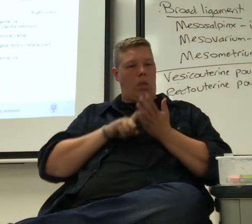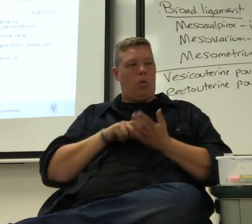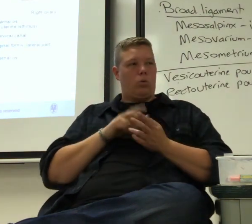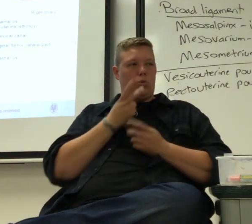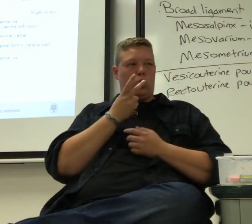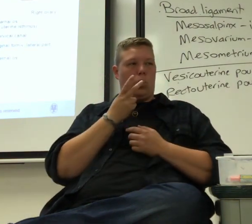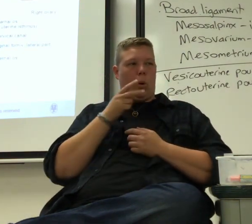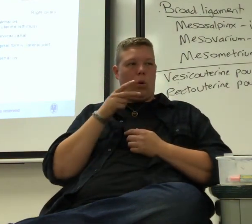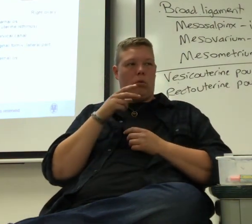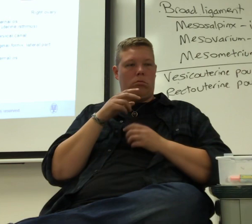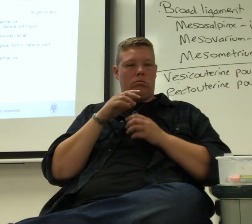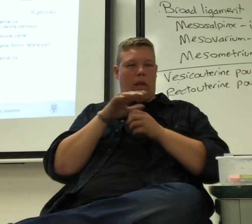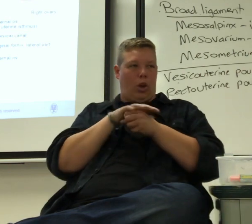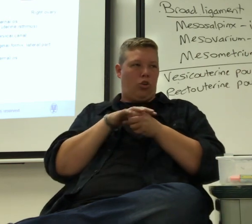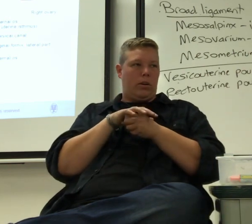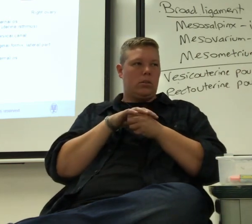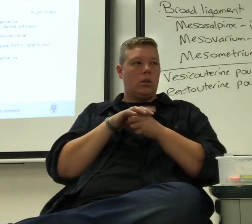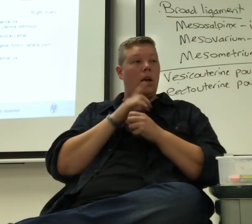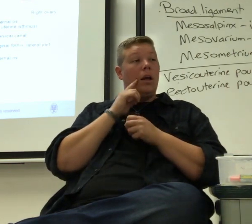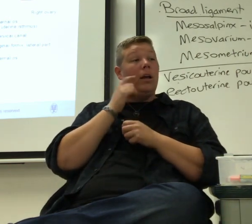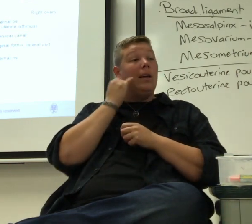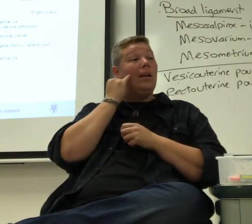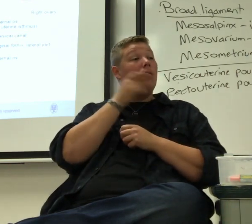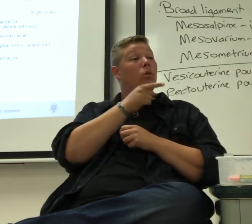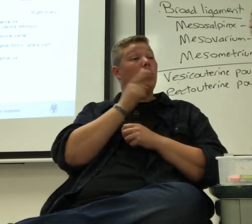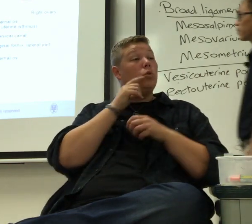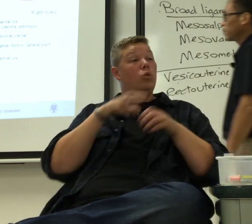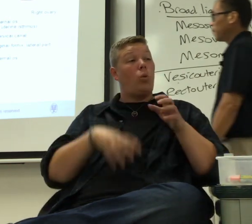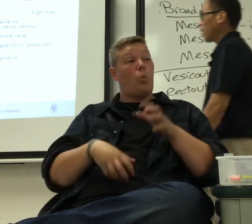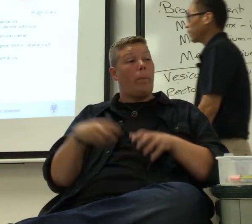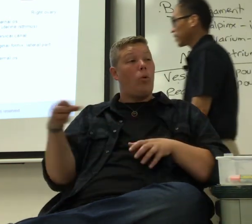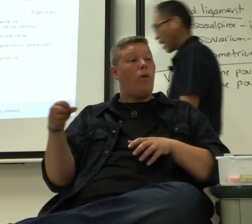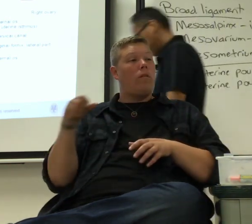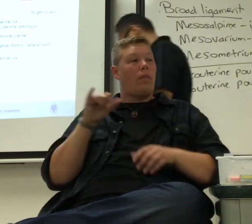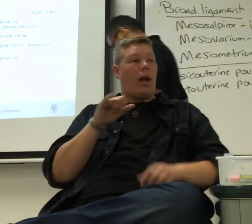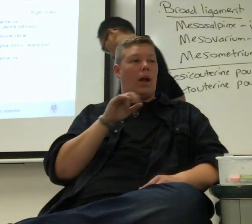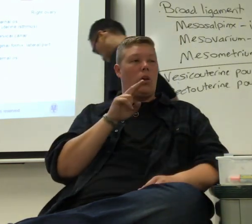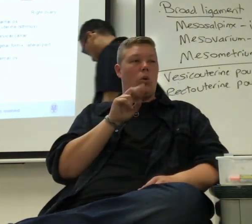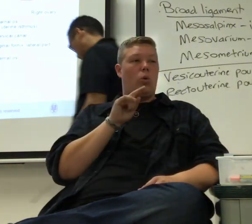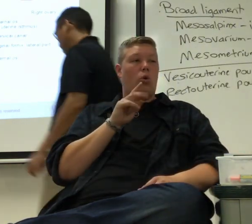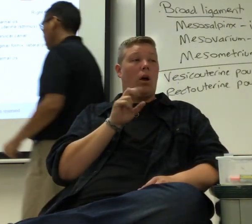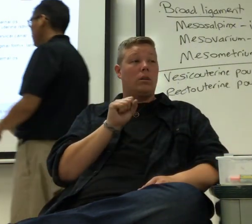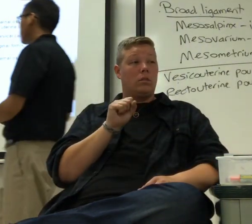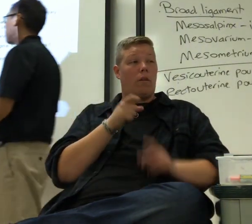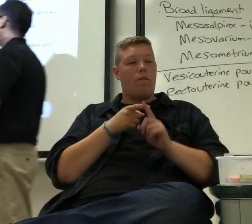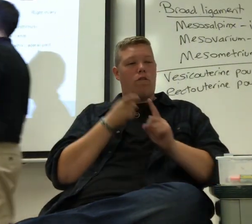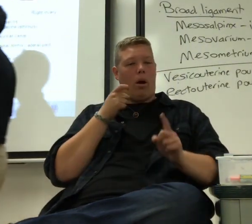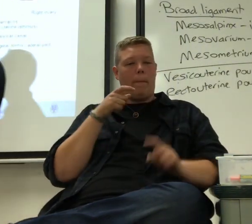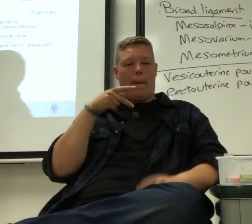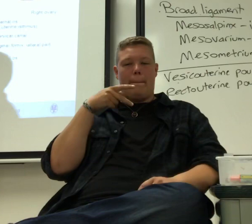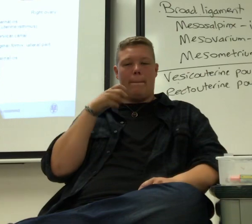you were to remove the uterus from the pelvic cavity,